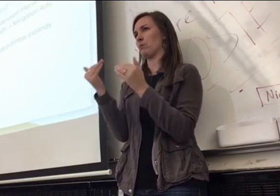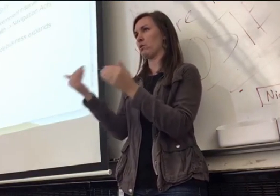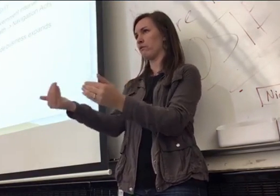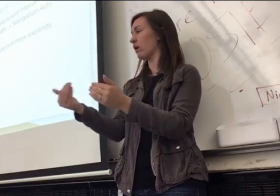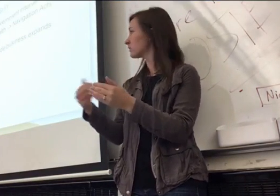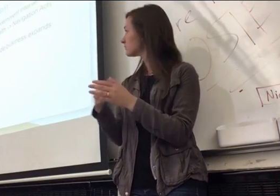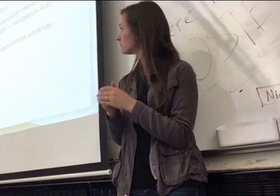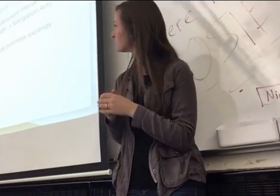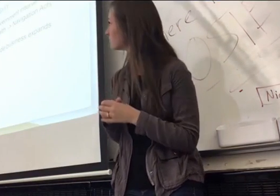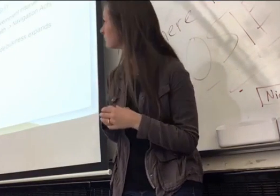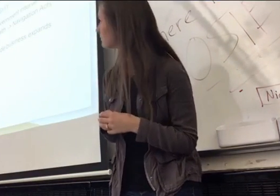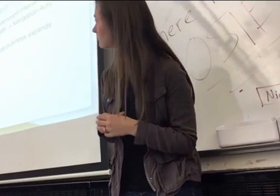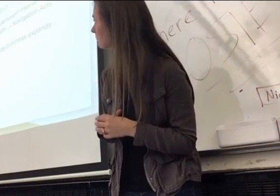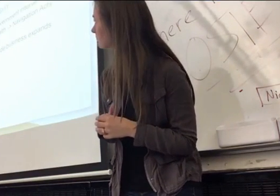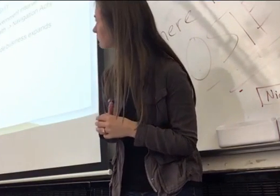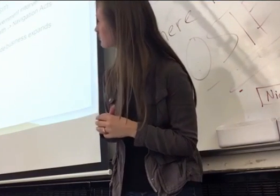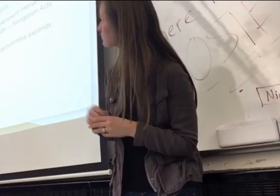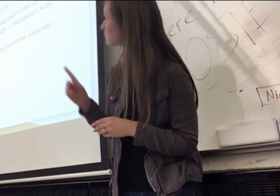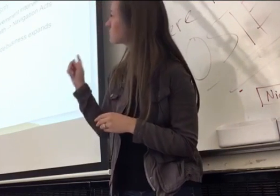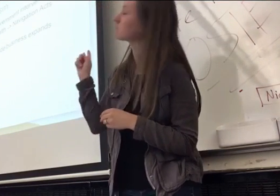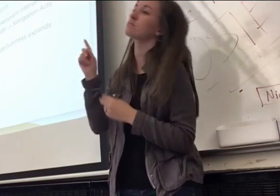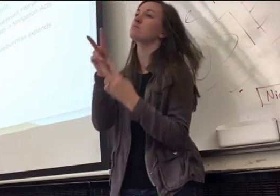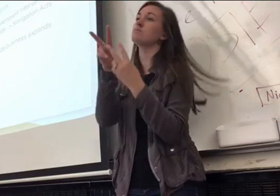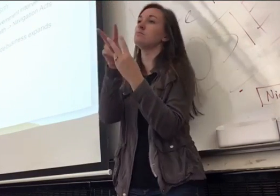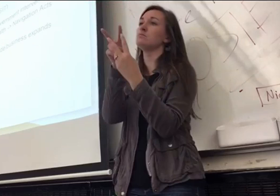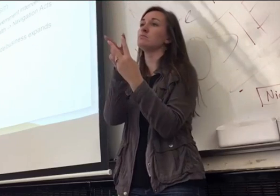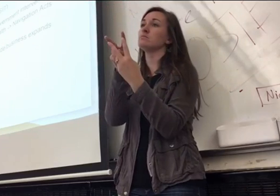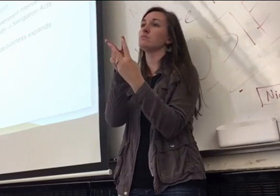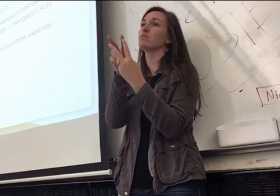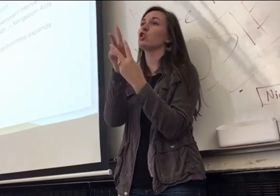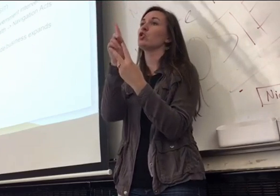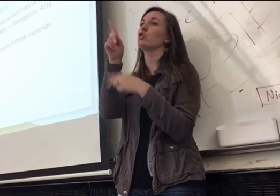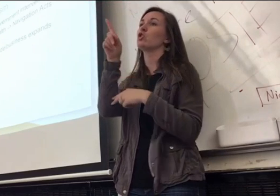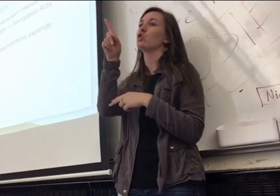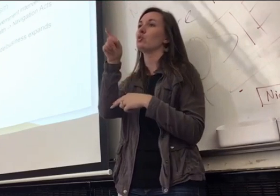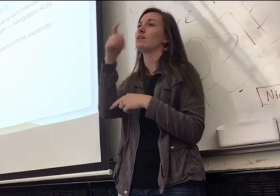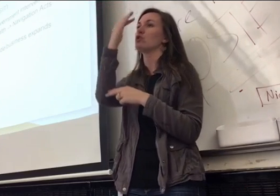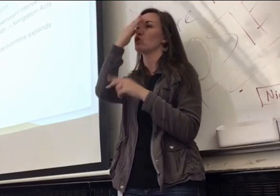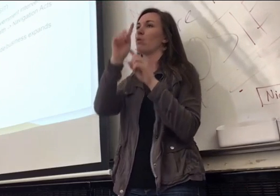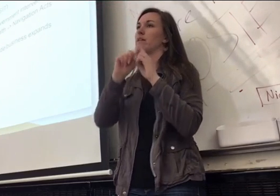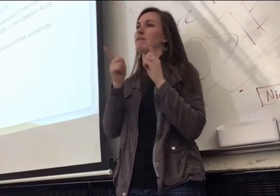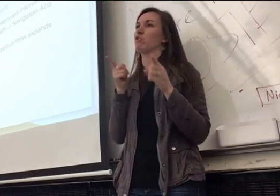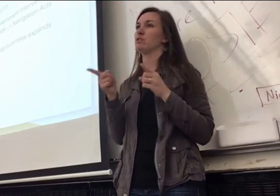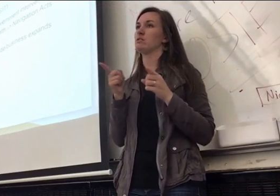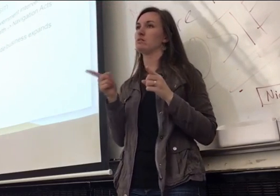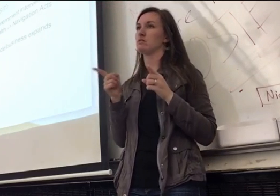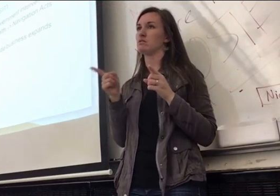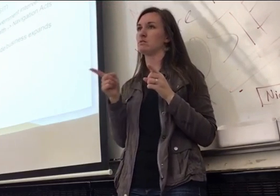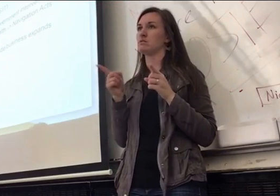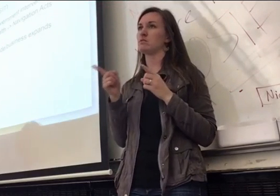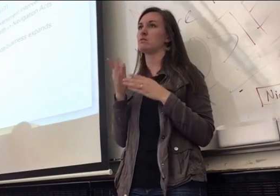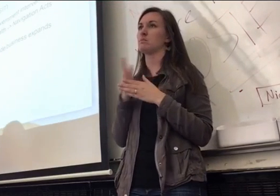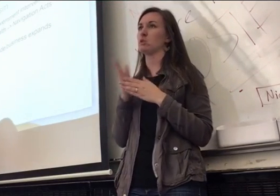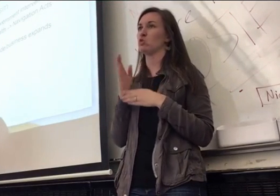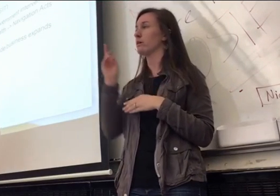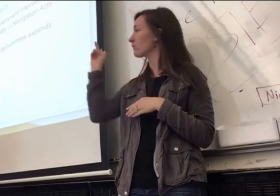Mercantilism and capitalism. You need to know the difference. Know the difference.